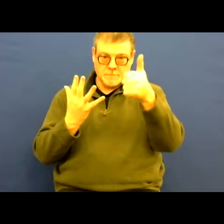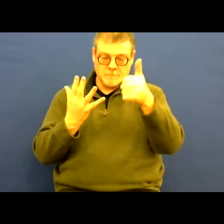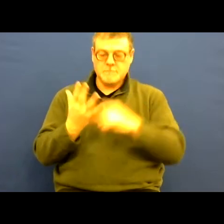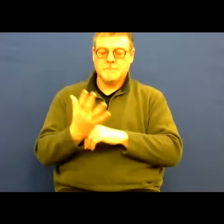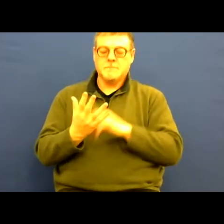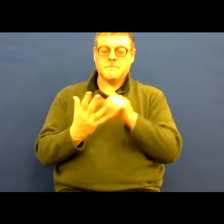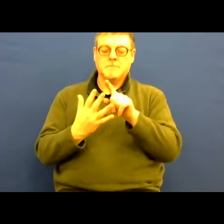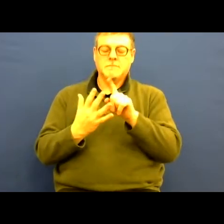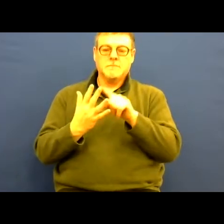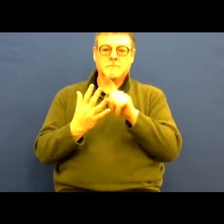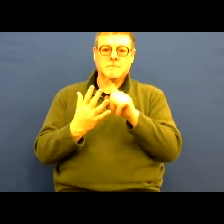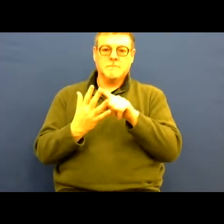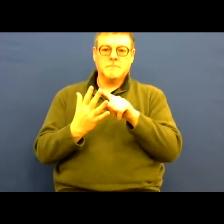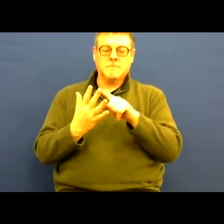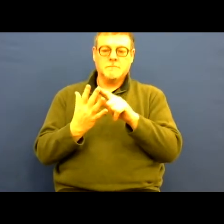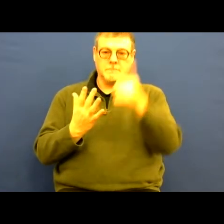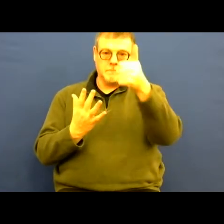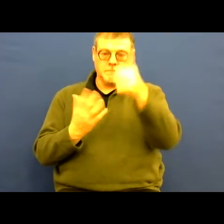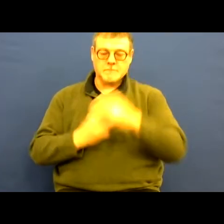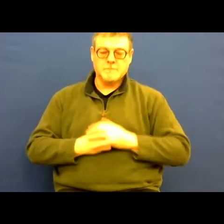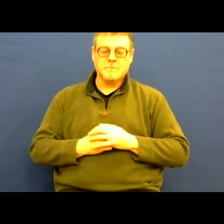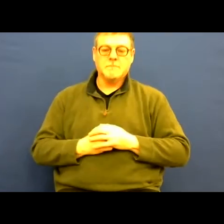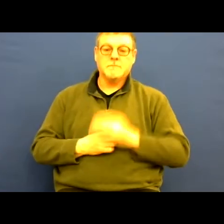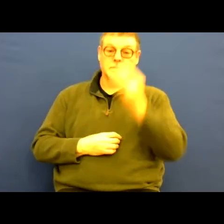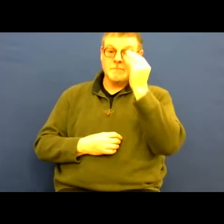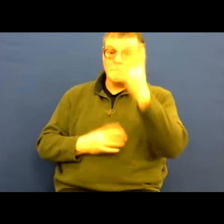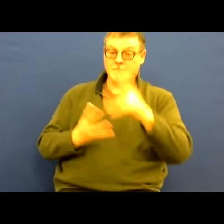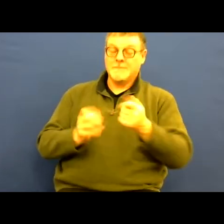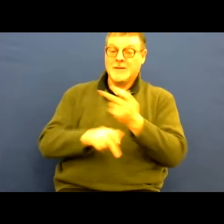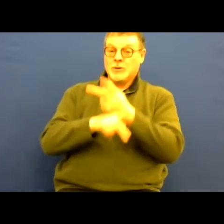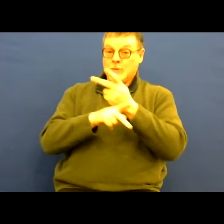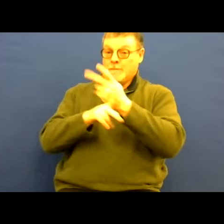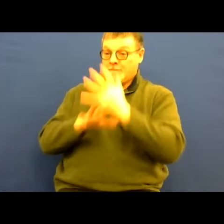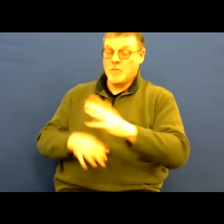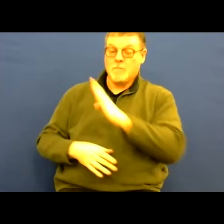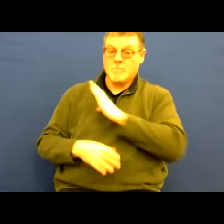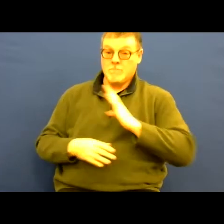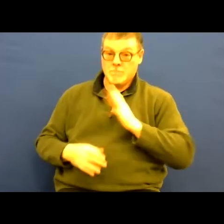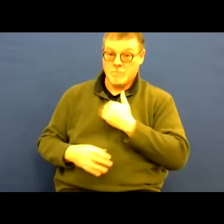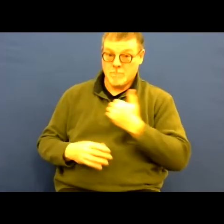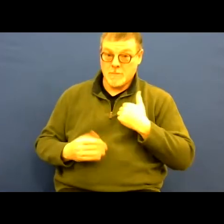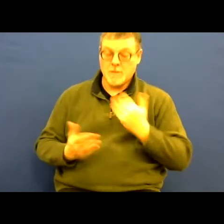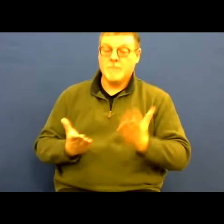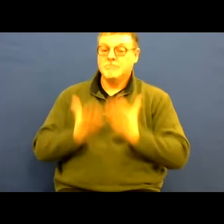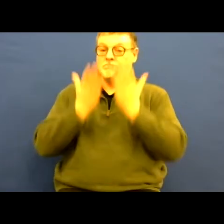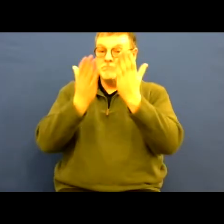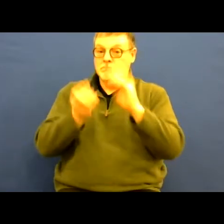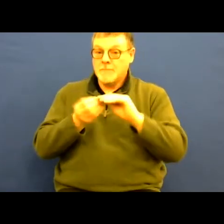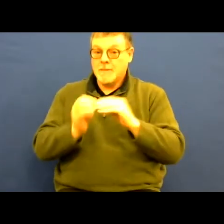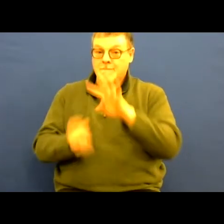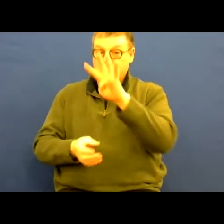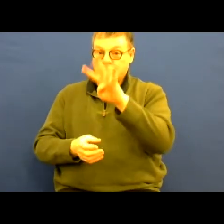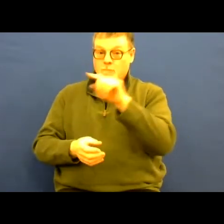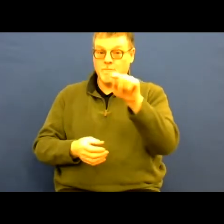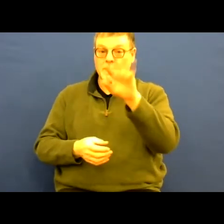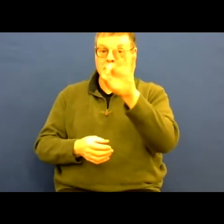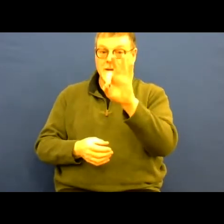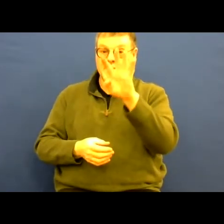Aye. Supervisor Schultz. Aye. Mr. Supervisor, I have, and fellow board members, I have resolution number